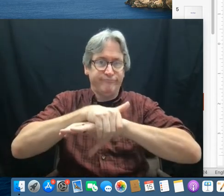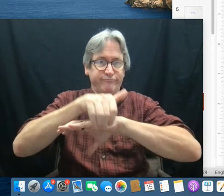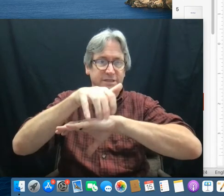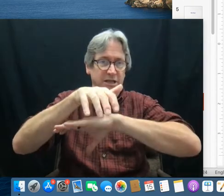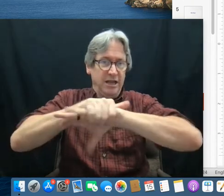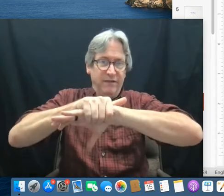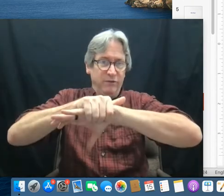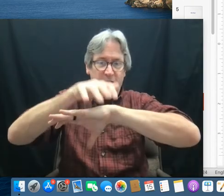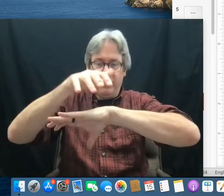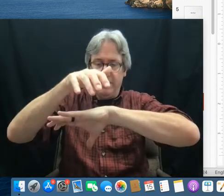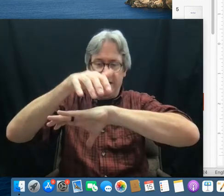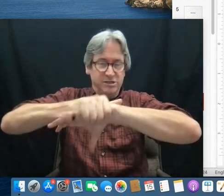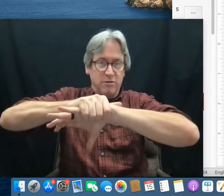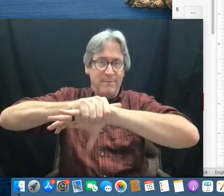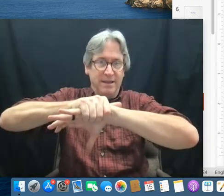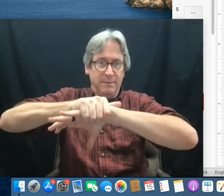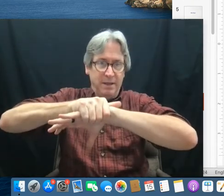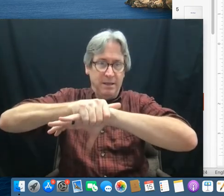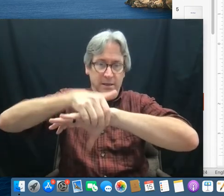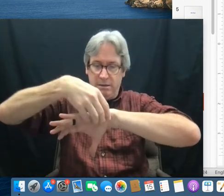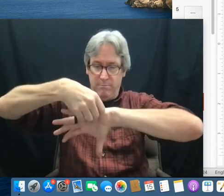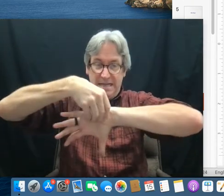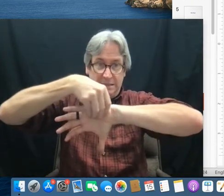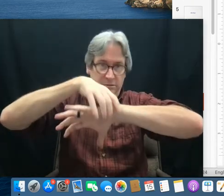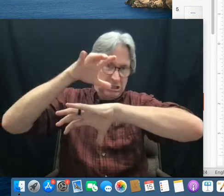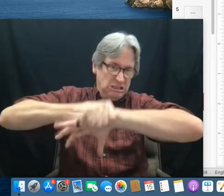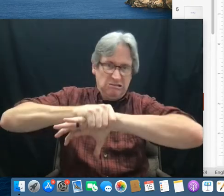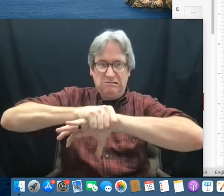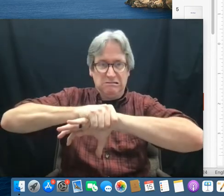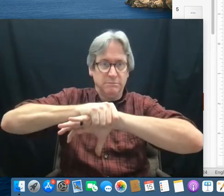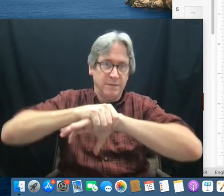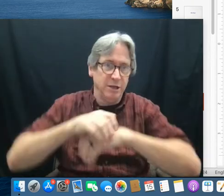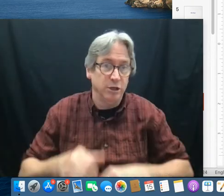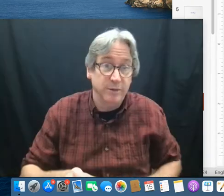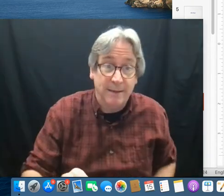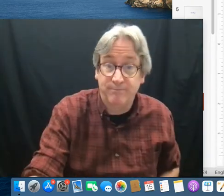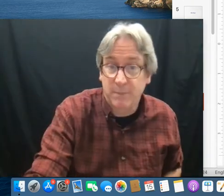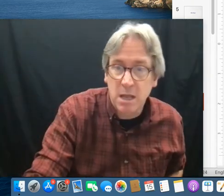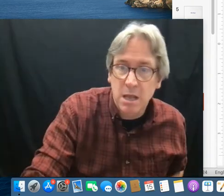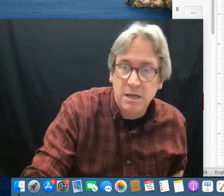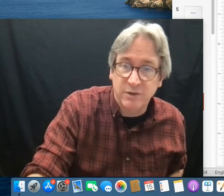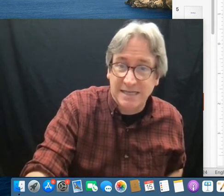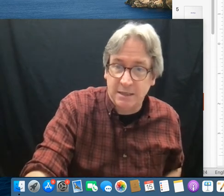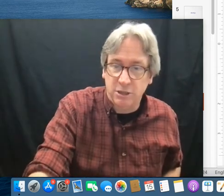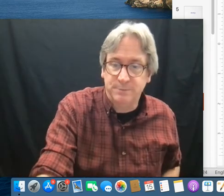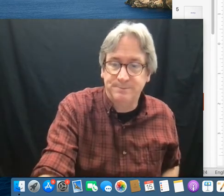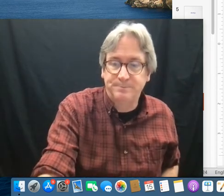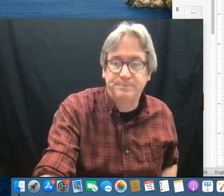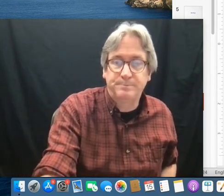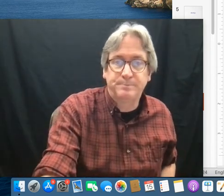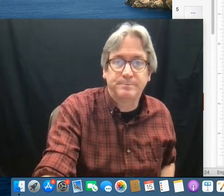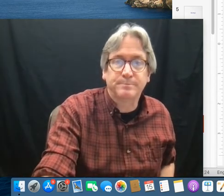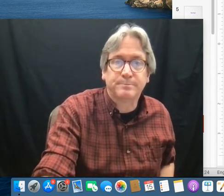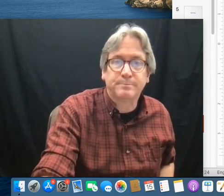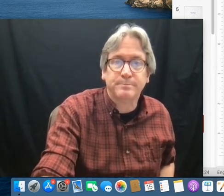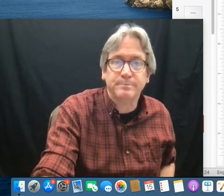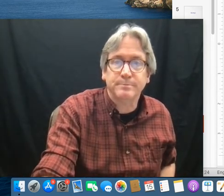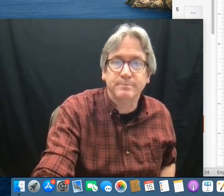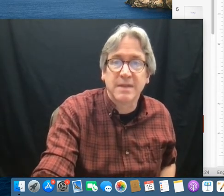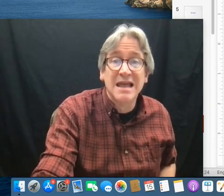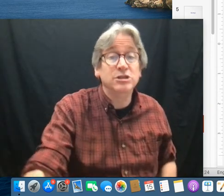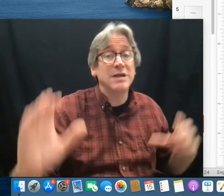But the image I've always had in my head is a proper English gentleman will have his umbrella hooked over his wrist. English, English,